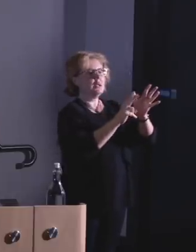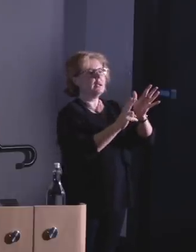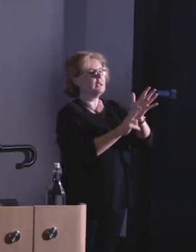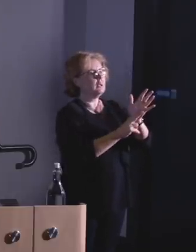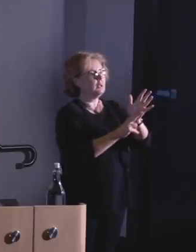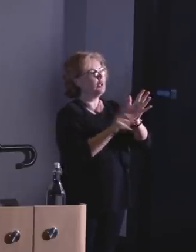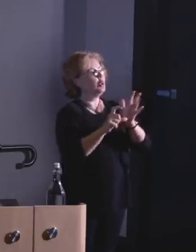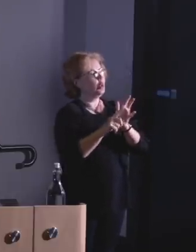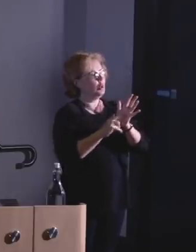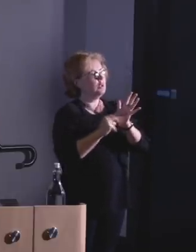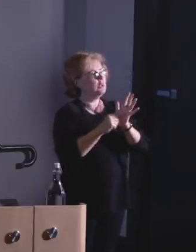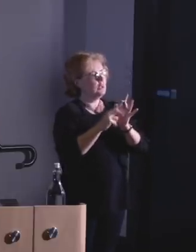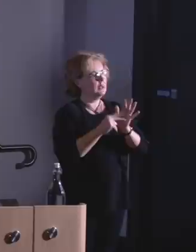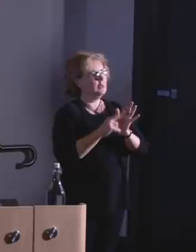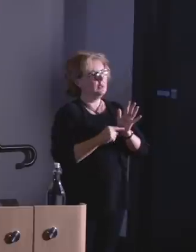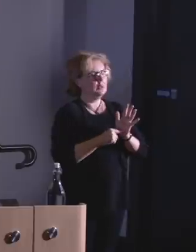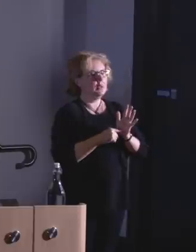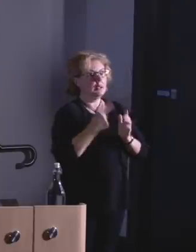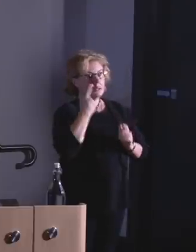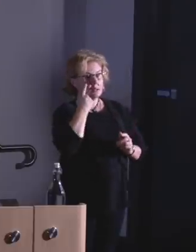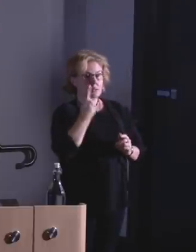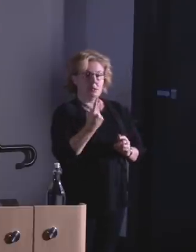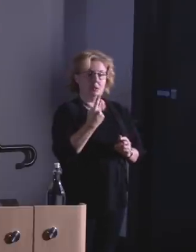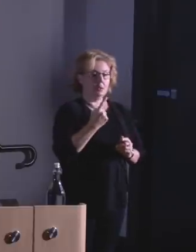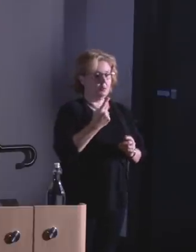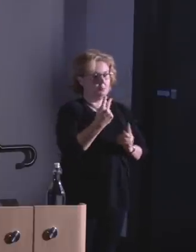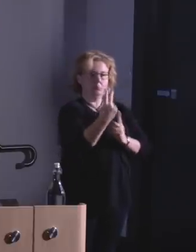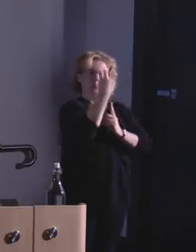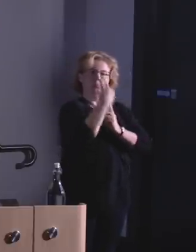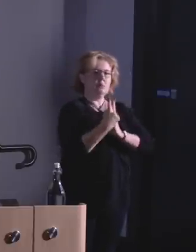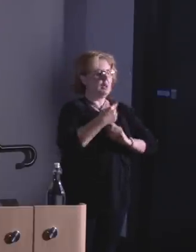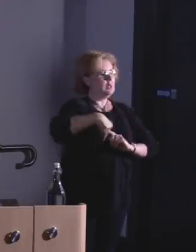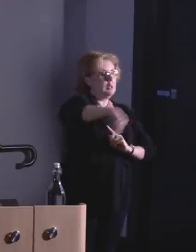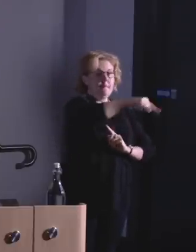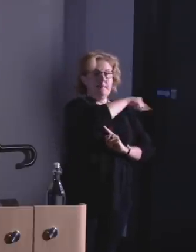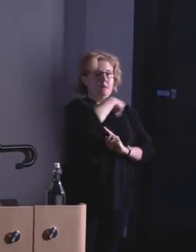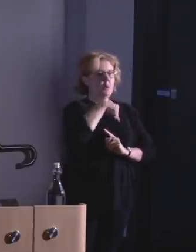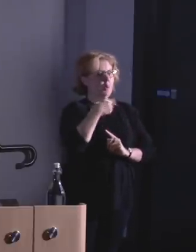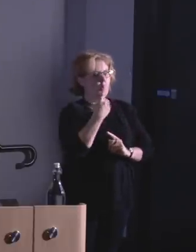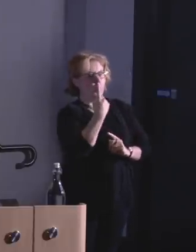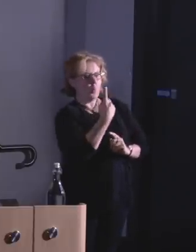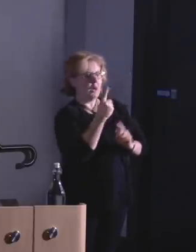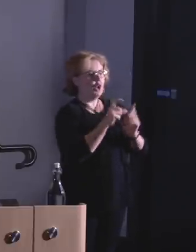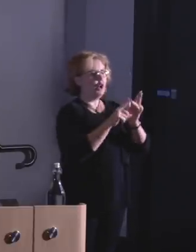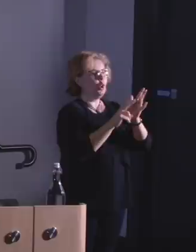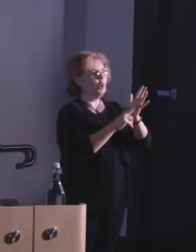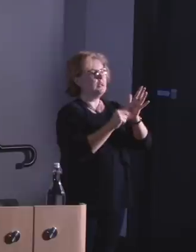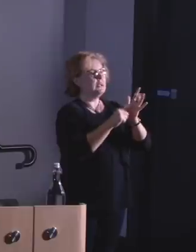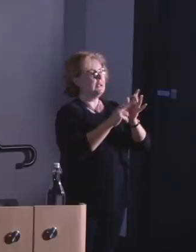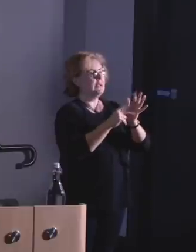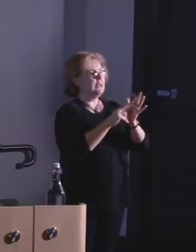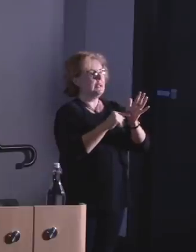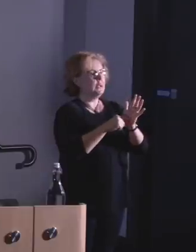And we're seeing ourselves as a continent, not as a scattering of islands. Because the